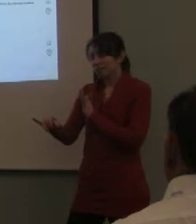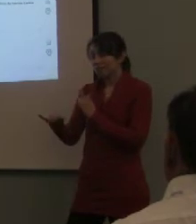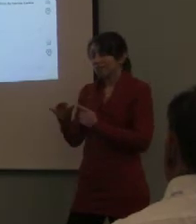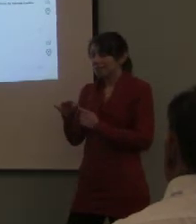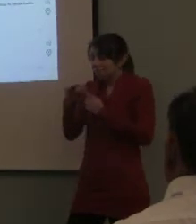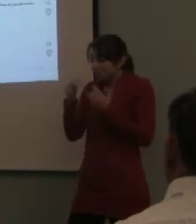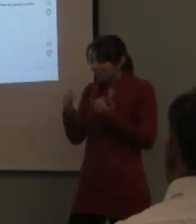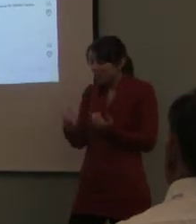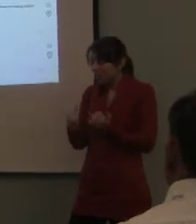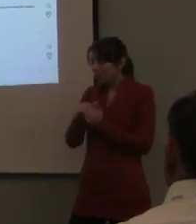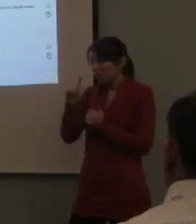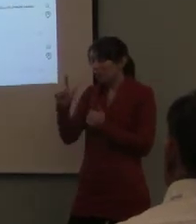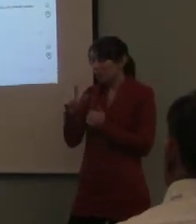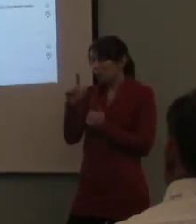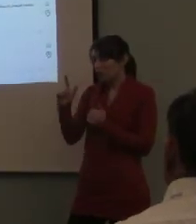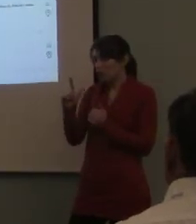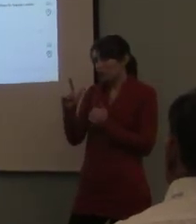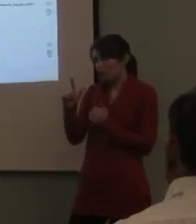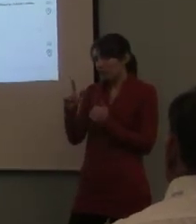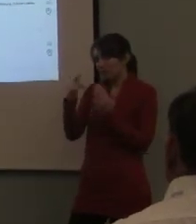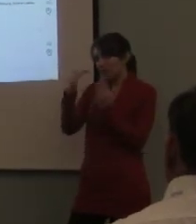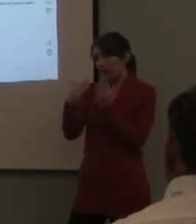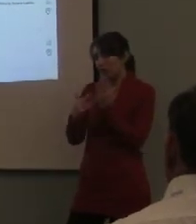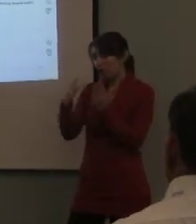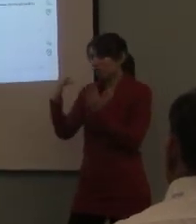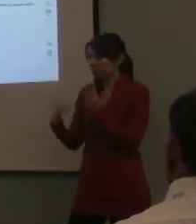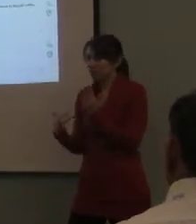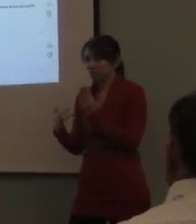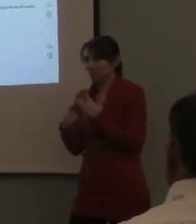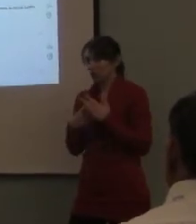library catalogs, which is absolute ground zero.